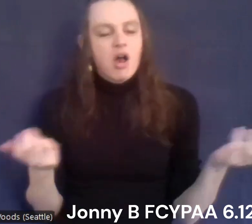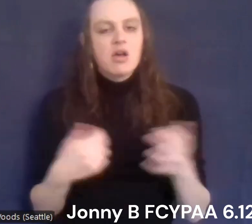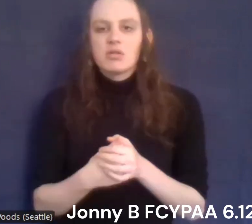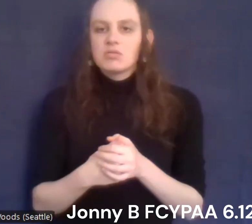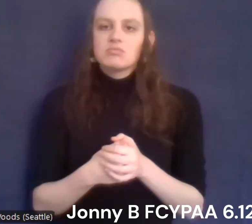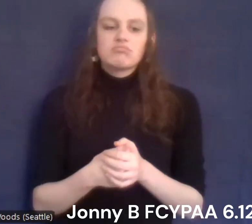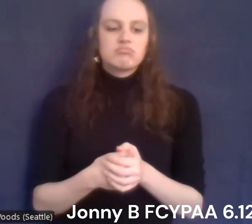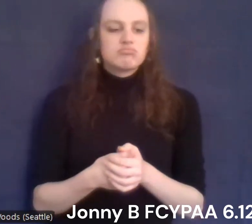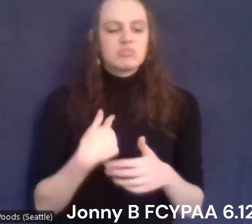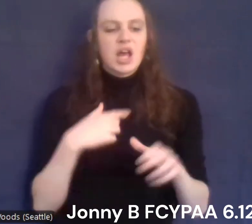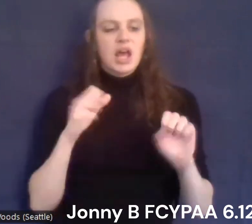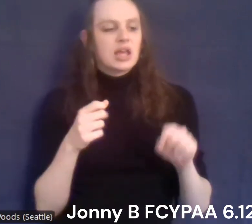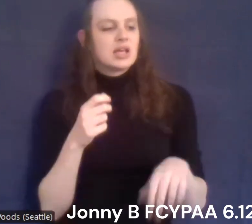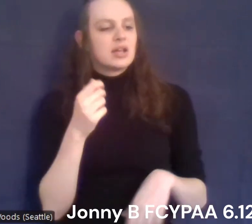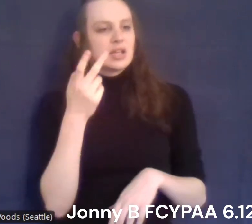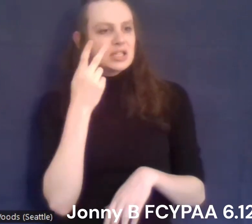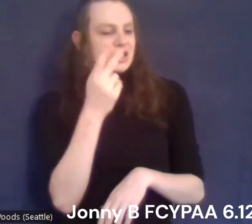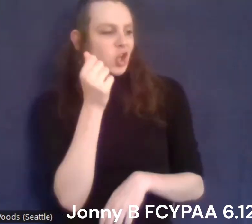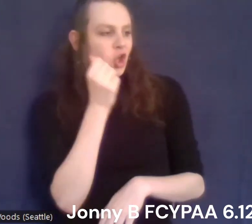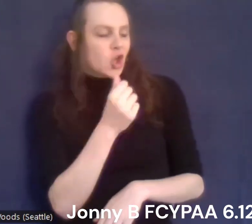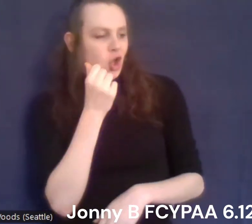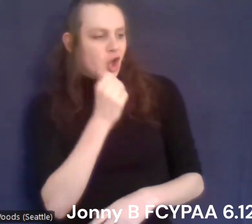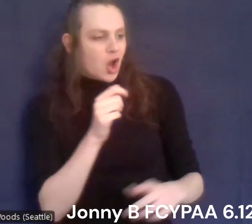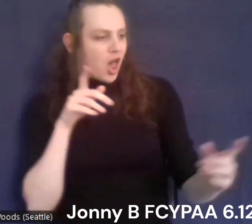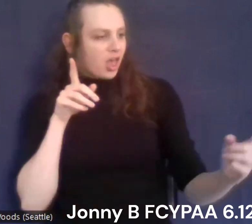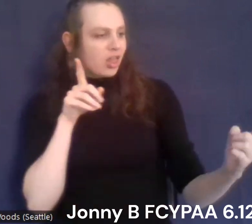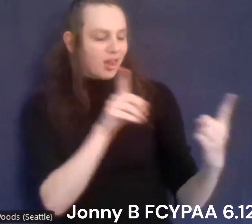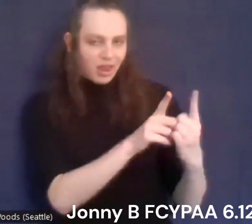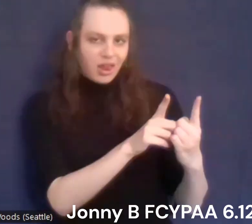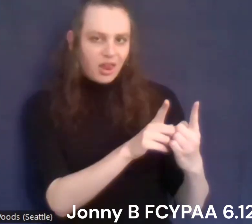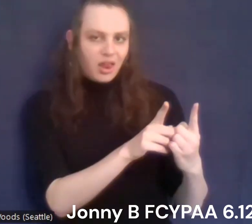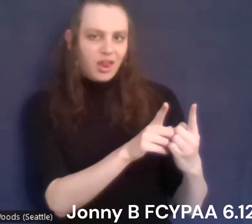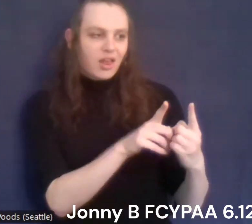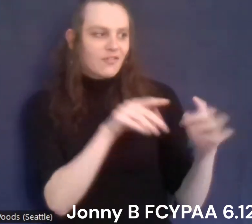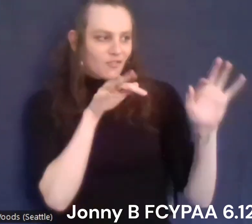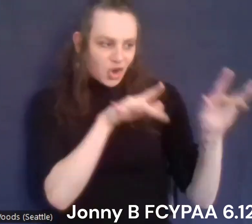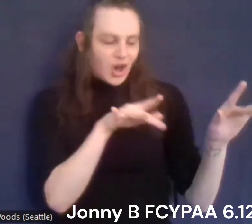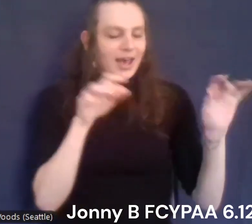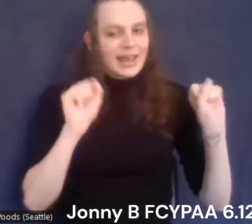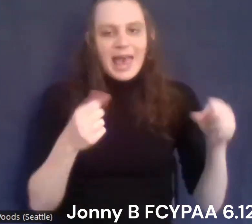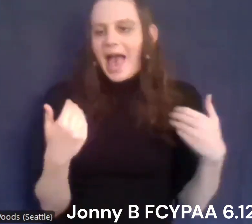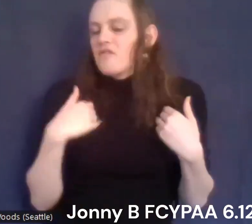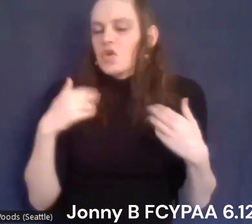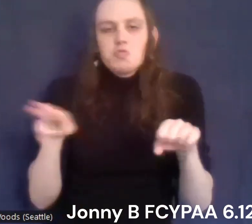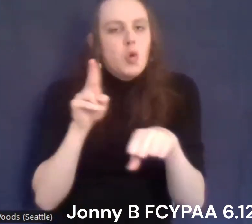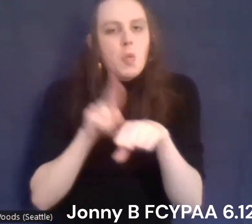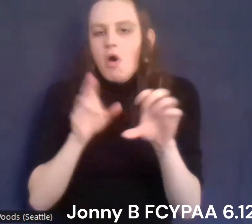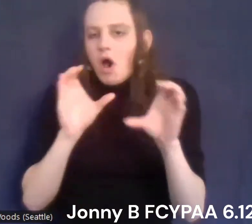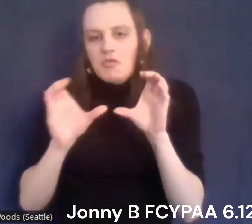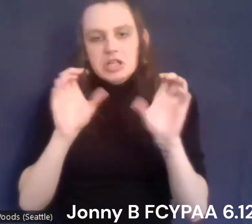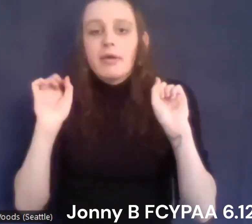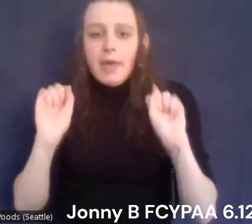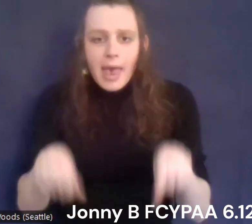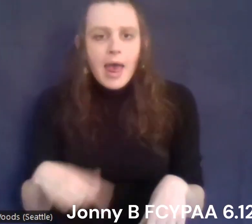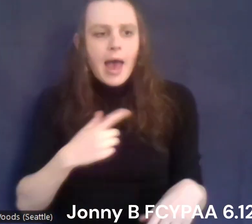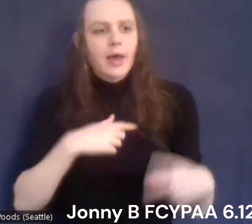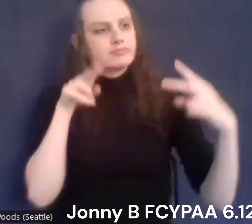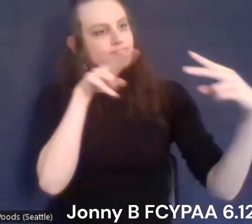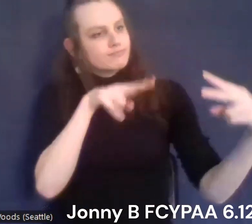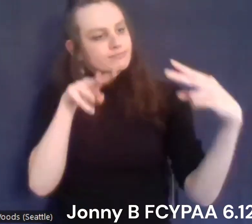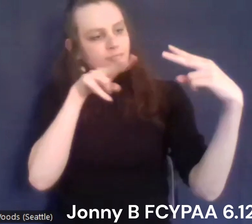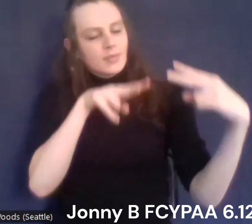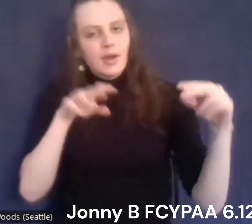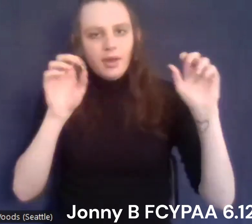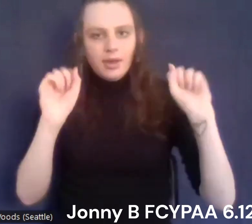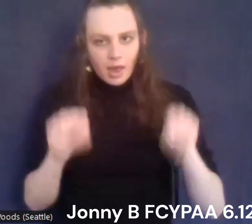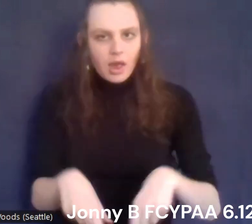go up to that girl that I liked, or I could have conversations. I could have a normal conversation. I look people in the eye, and